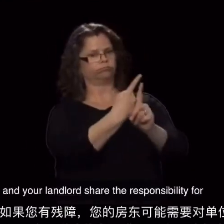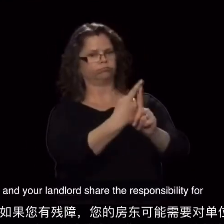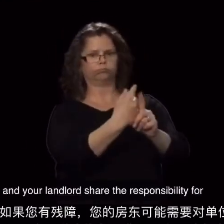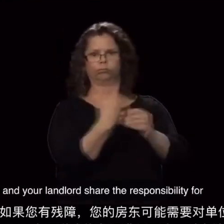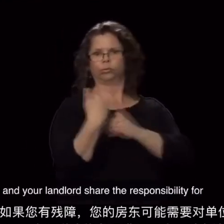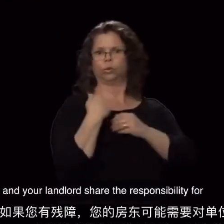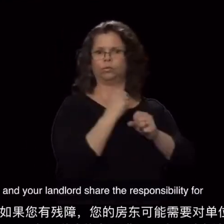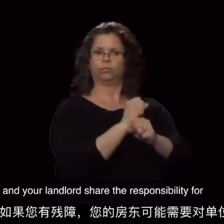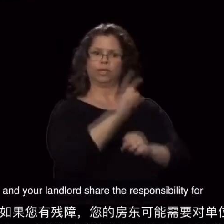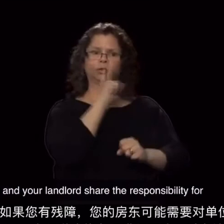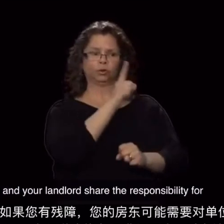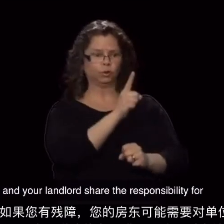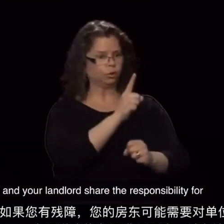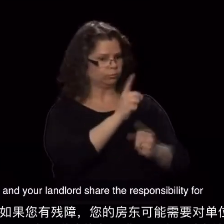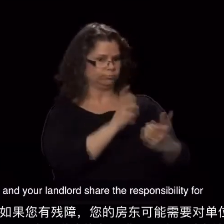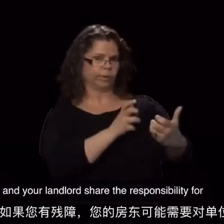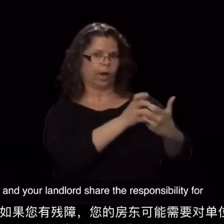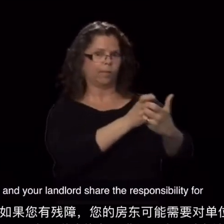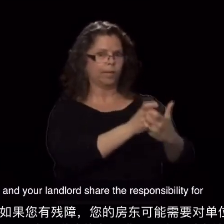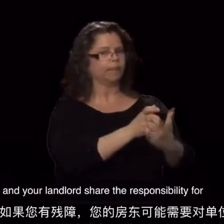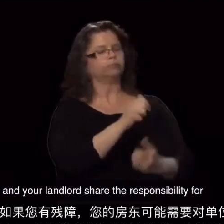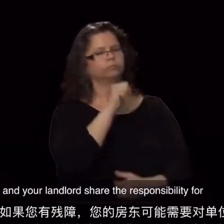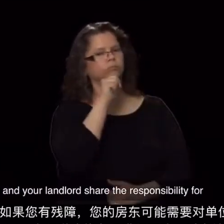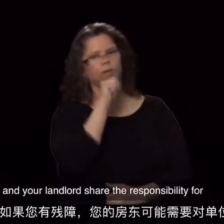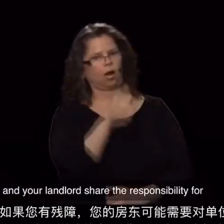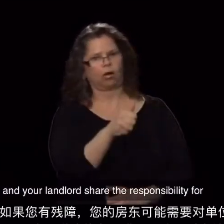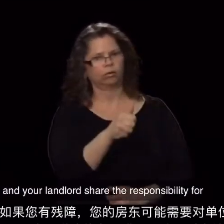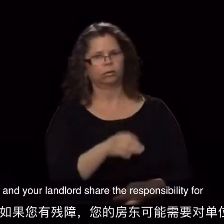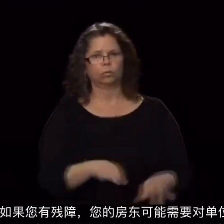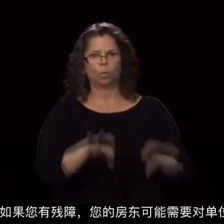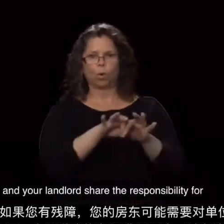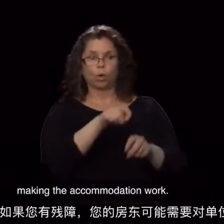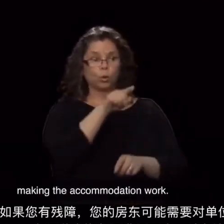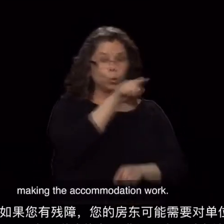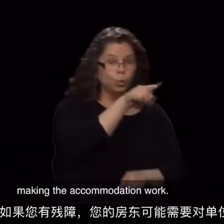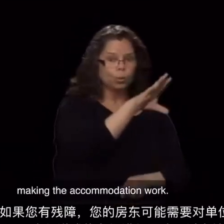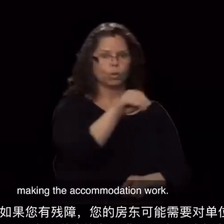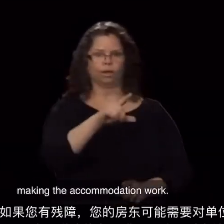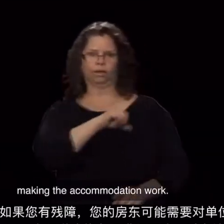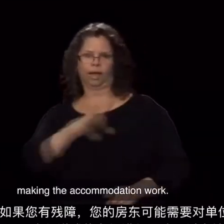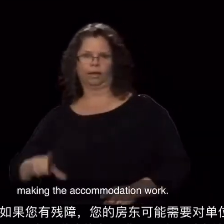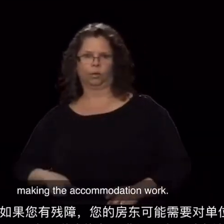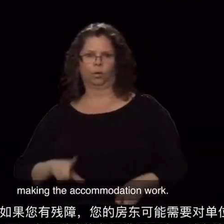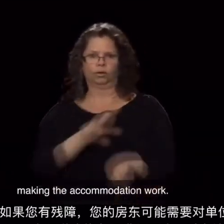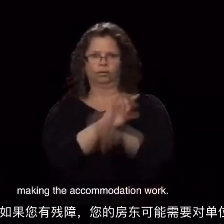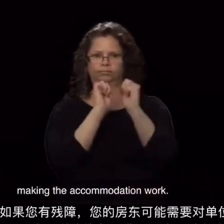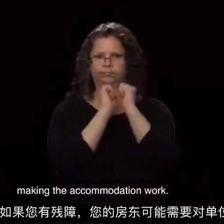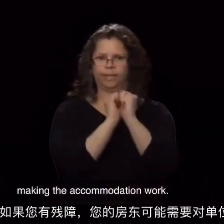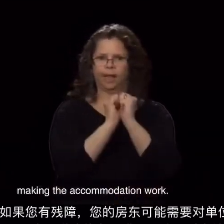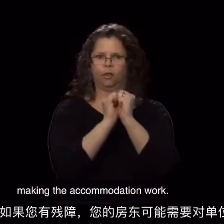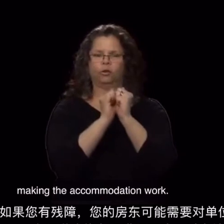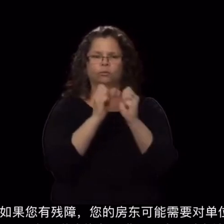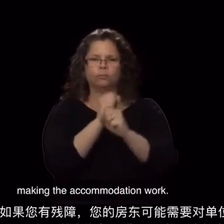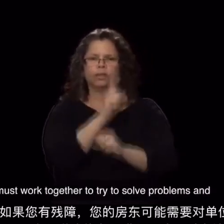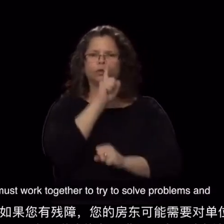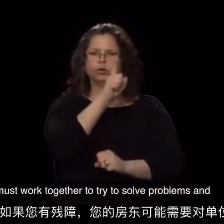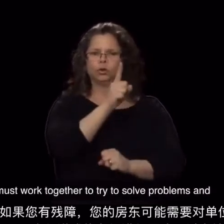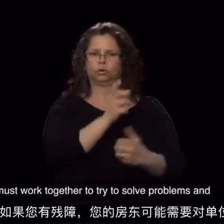You and your landlord share the responsibility for making the accommodation work. You must work together to try to